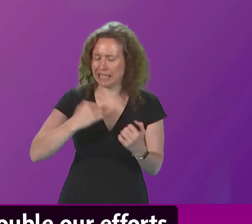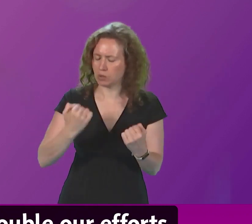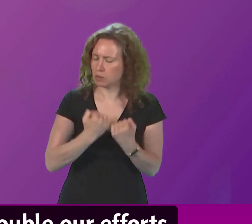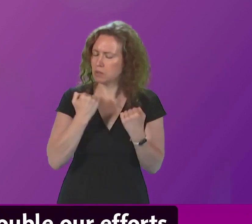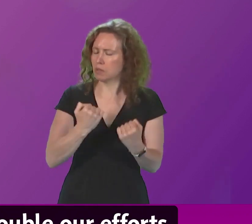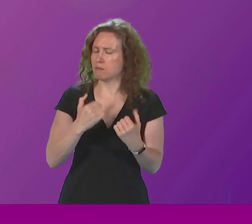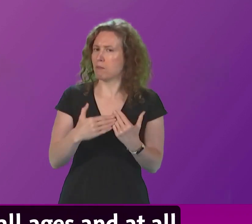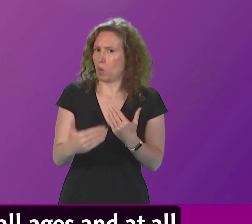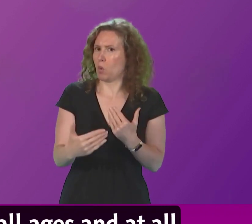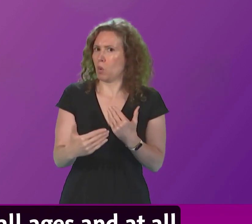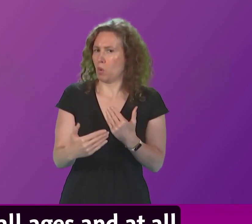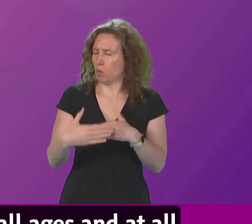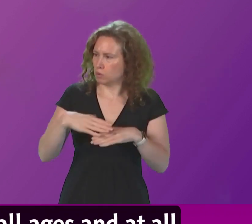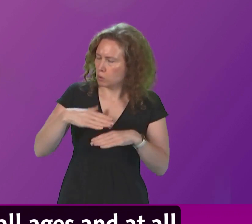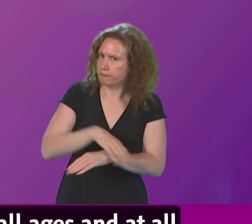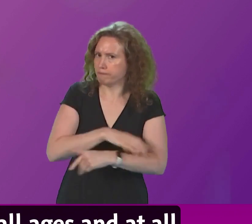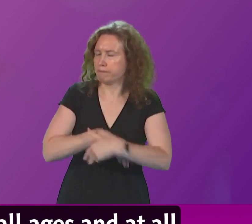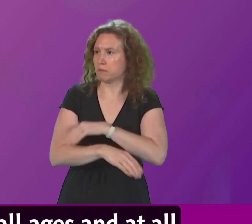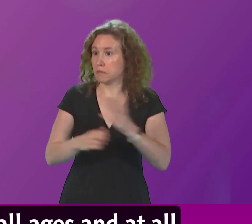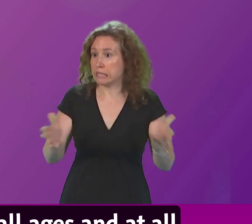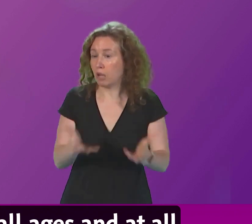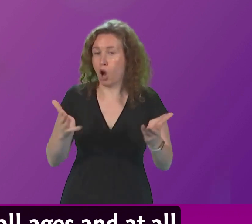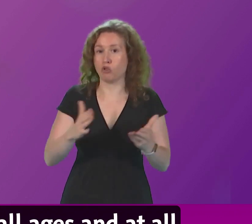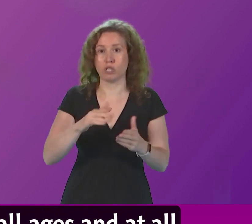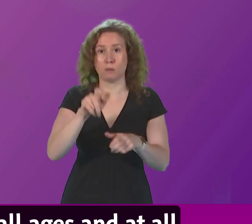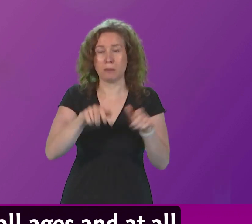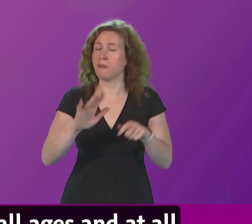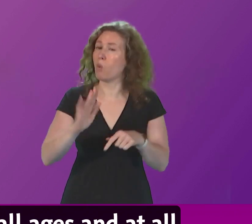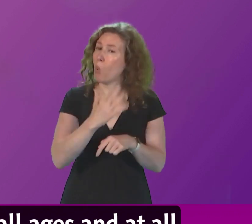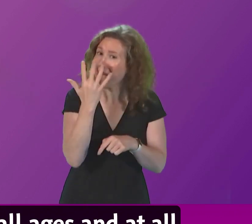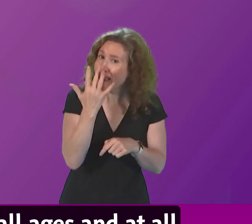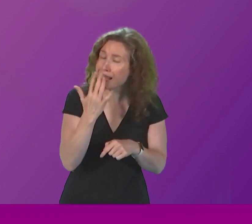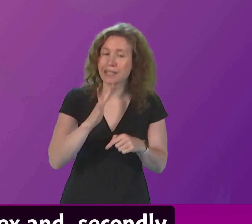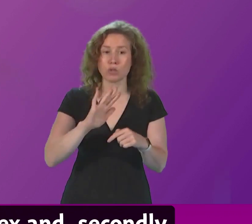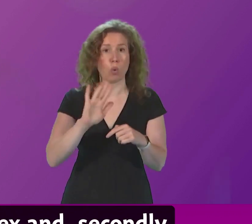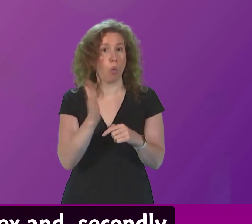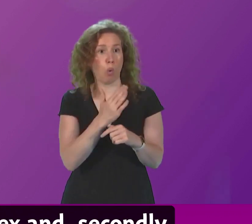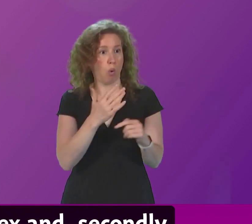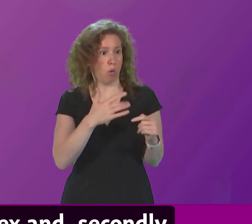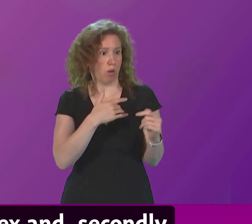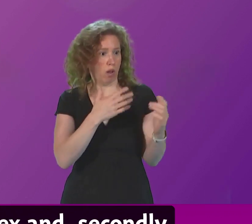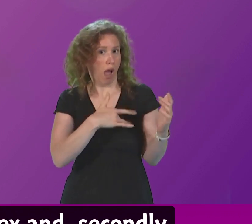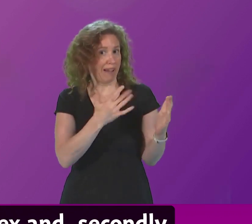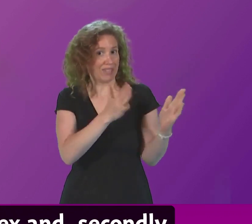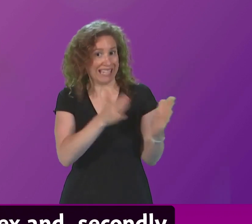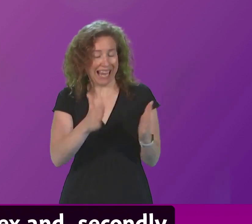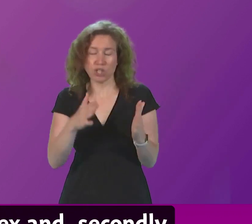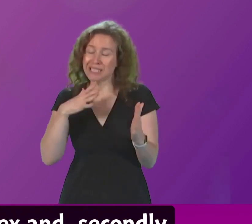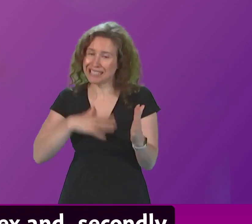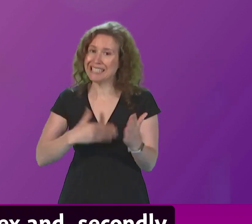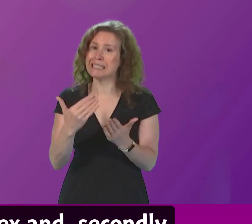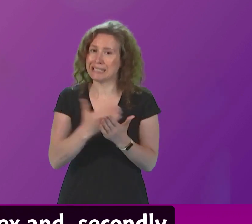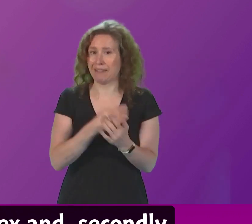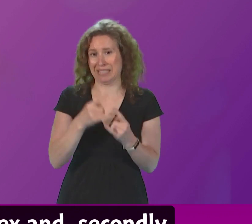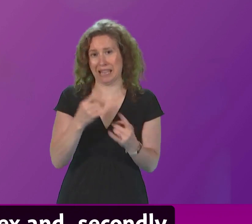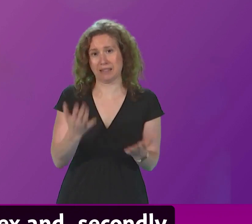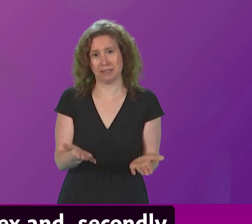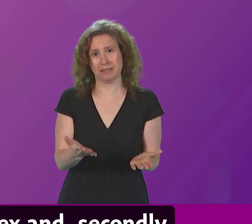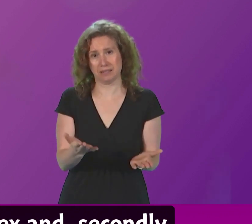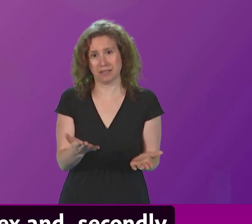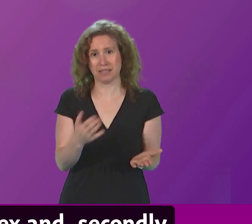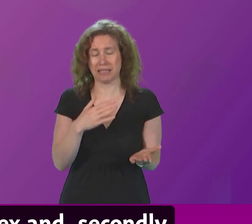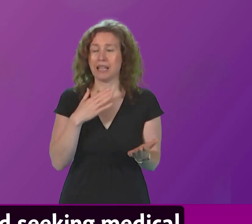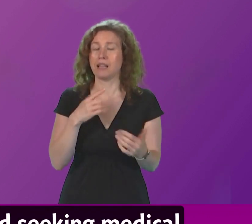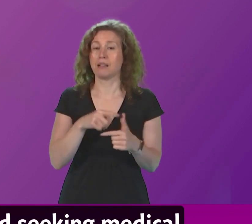efforts, firstly, to encourage people of all ages and at all stages of life to practice safe sex,